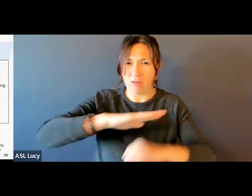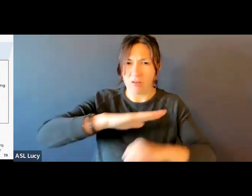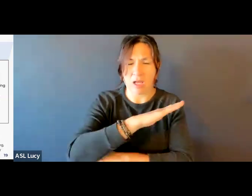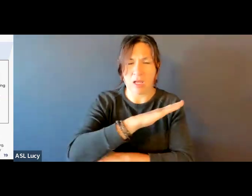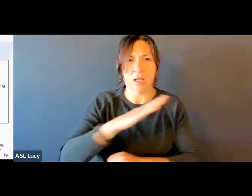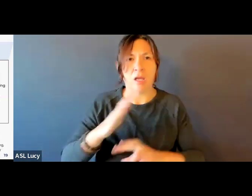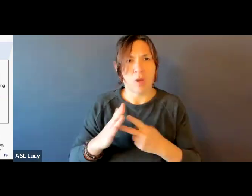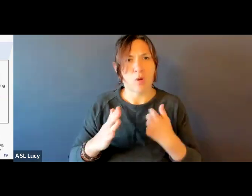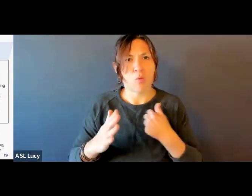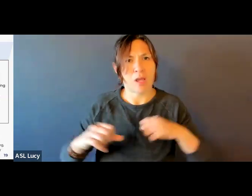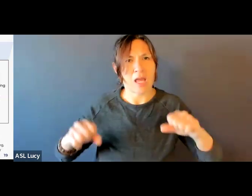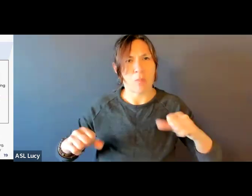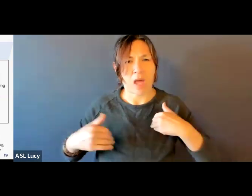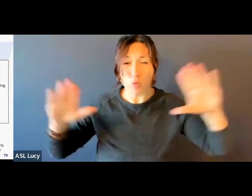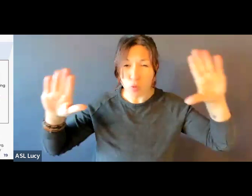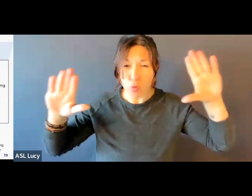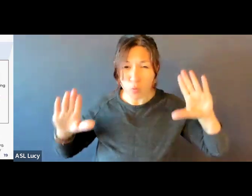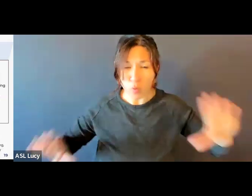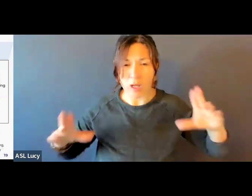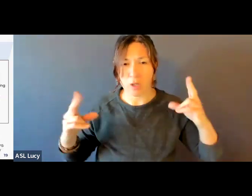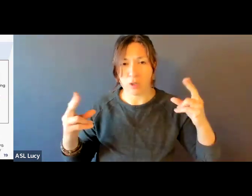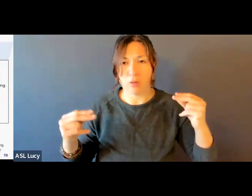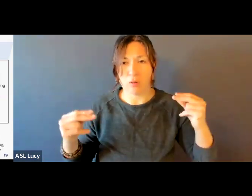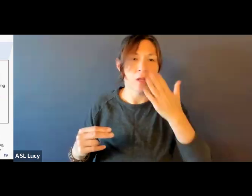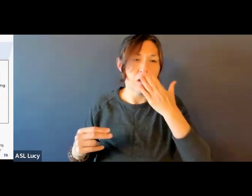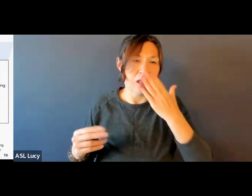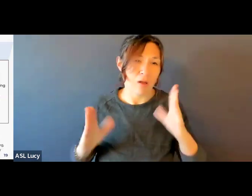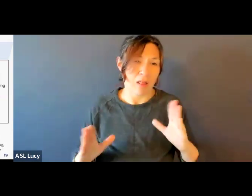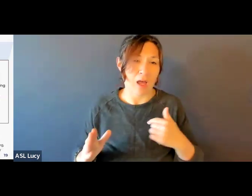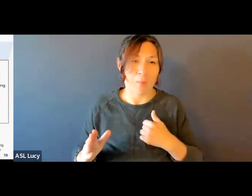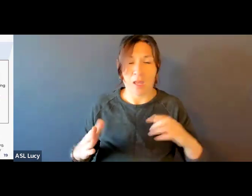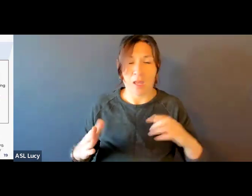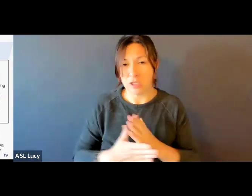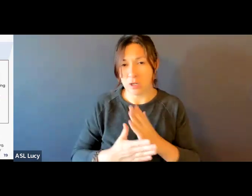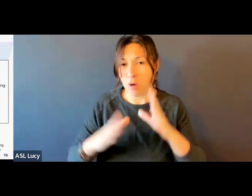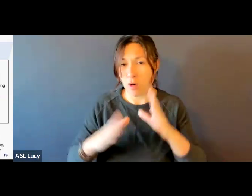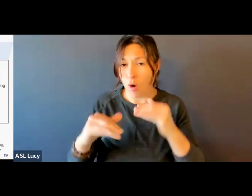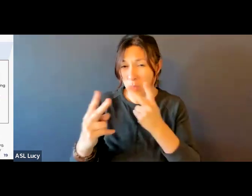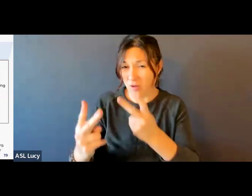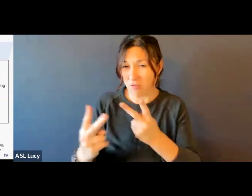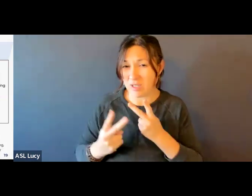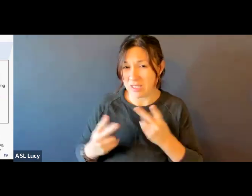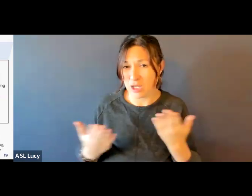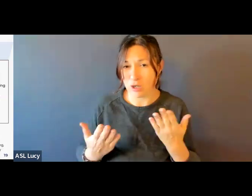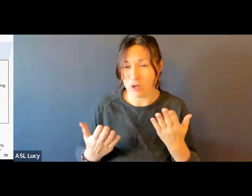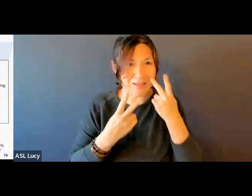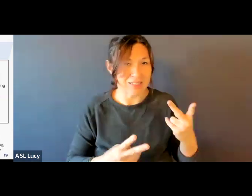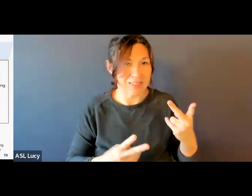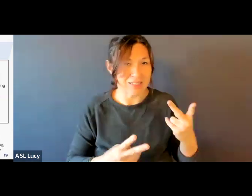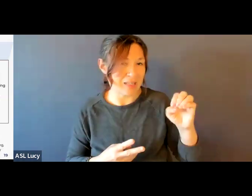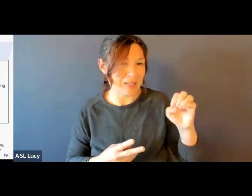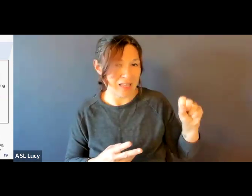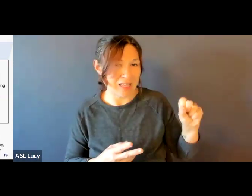things. Thanks so much for the opportunity to share, and we hope you will pay us a visit and see the Ellis Learning Lab in